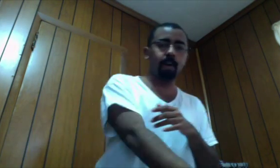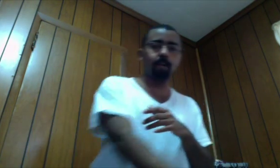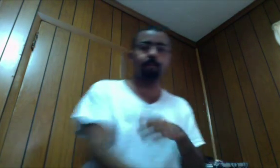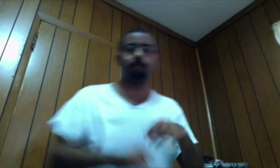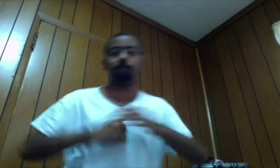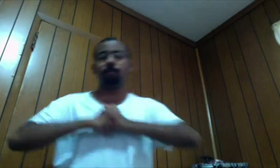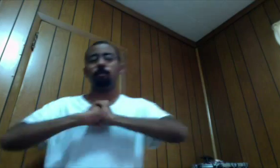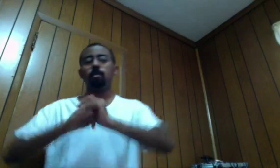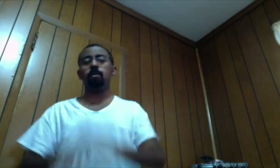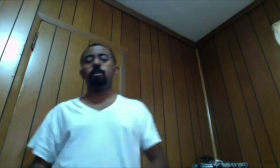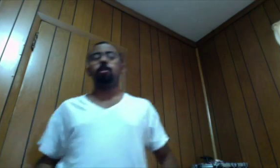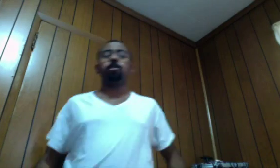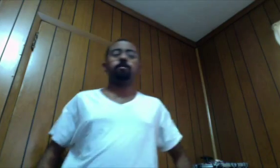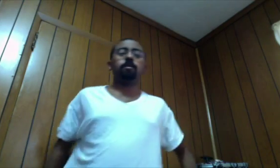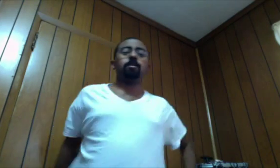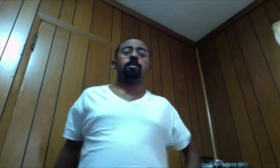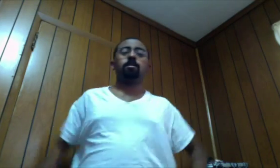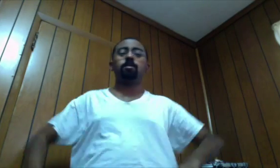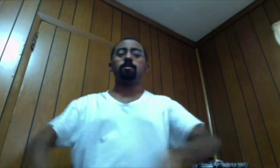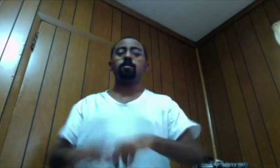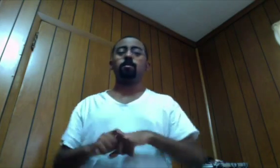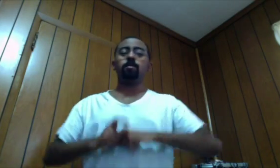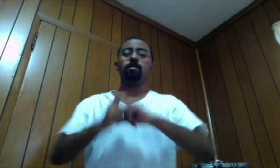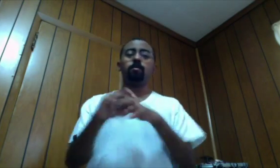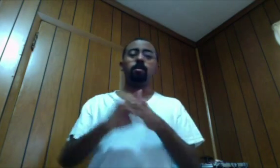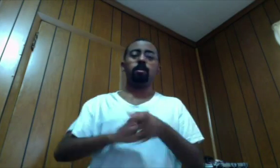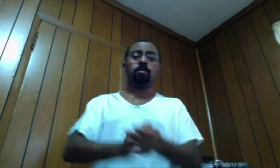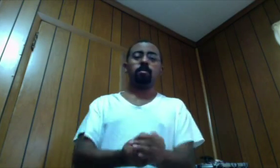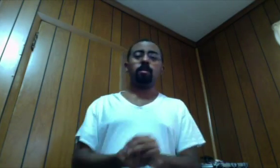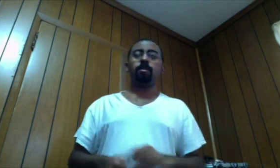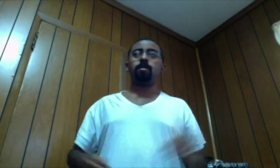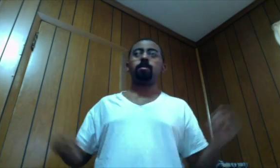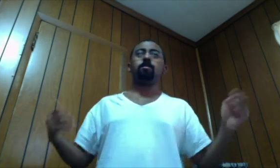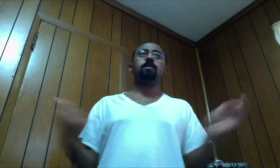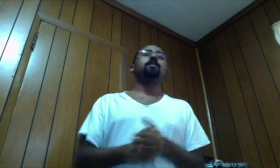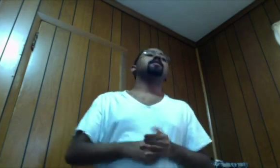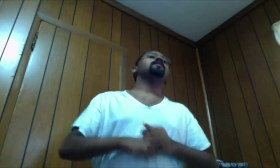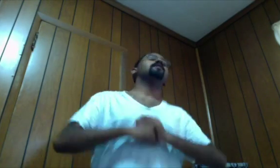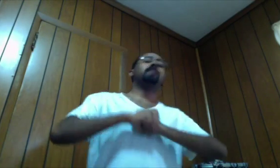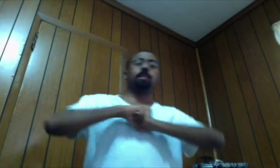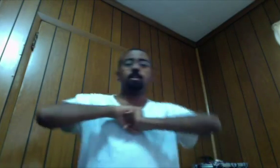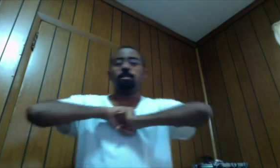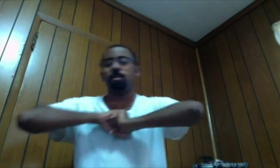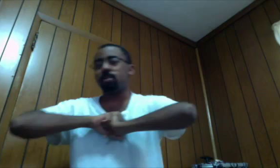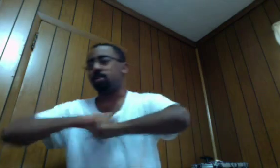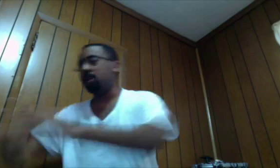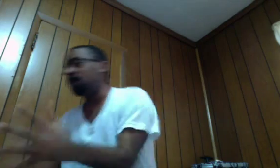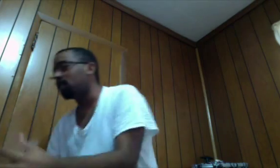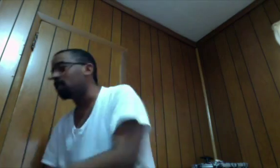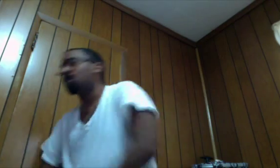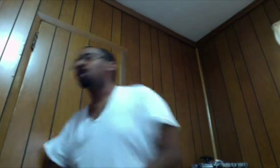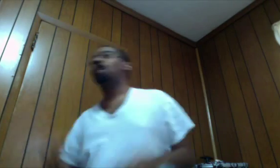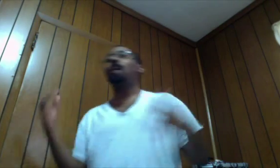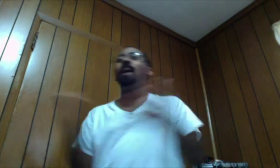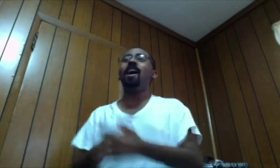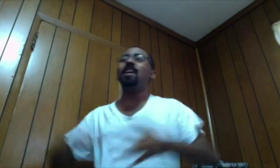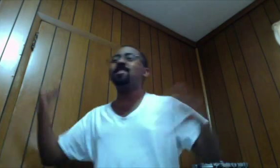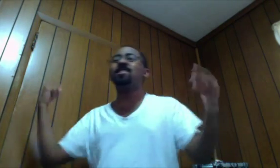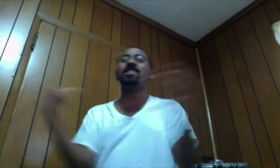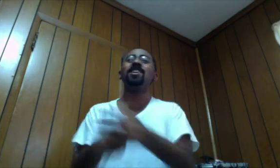5, 4, 3, 2, 1. Codename PS6 door. Alright, so I